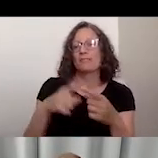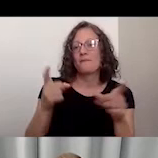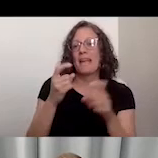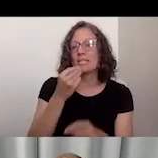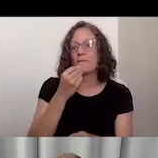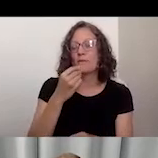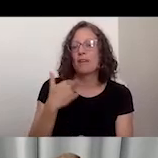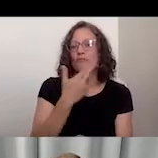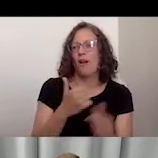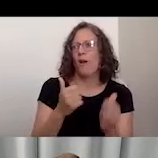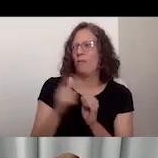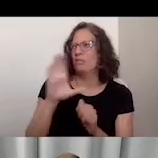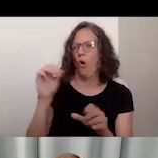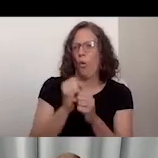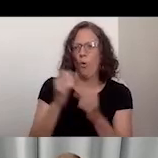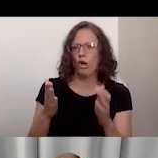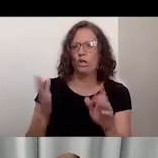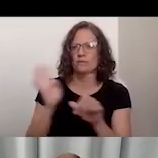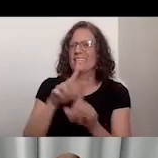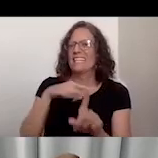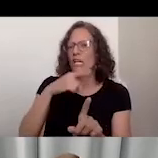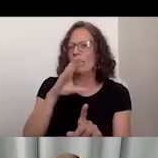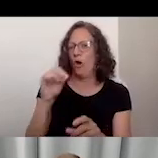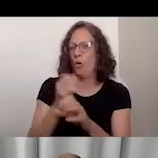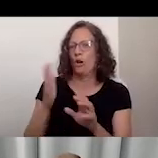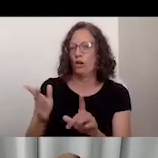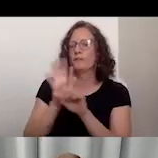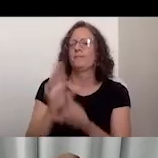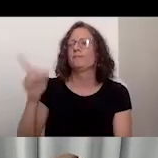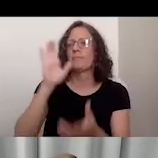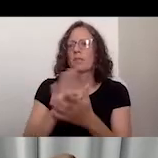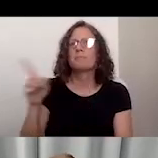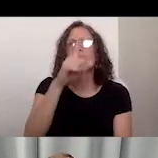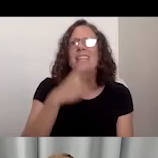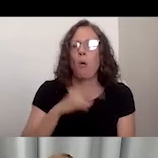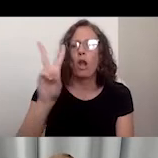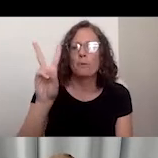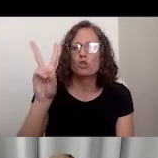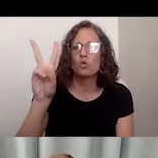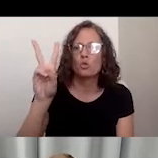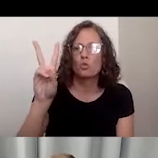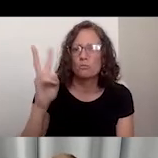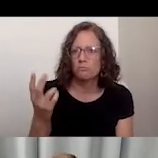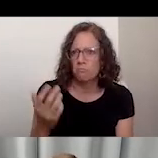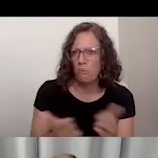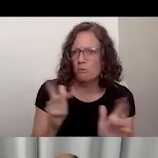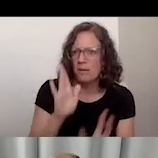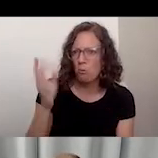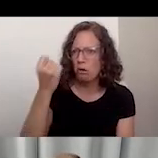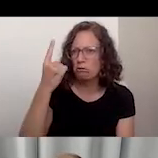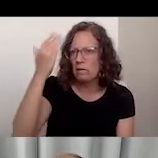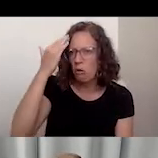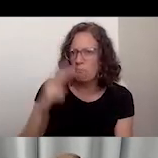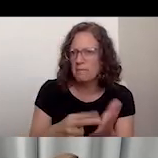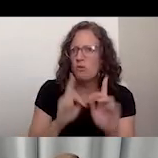Yeah, my husband's experience ordering a number 2 combo, and that person couldn't understand him. I want a number 2. They just held